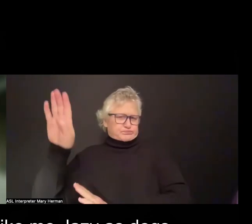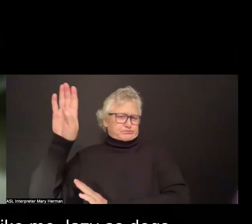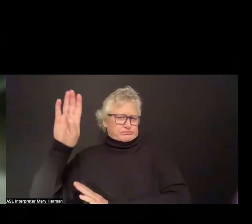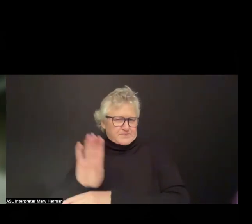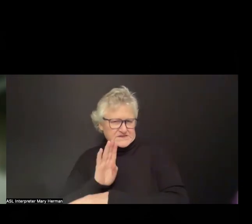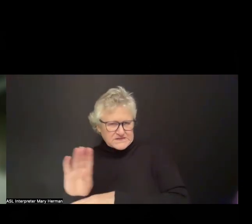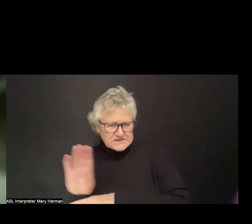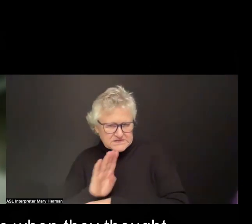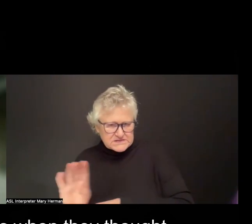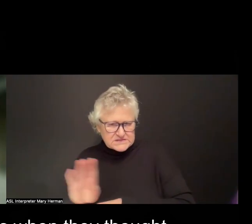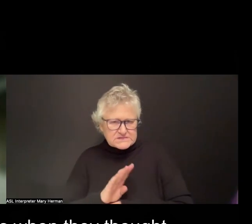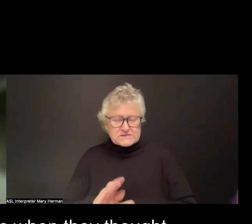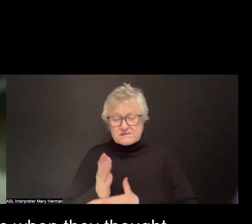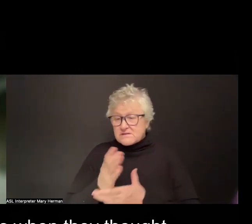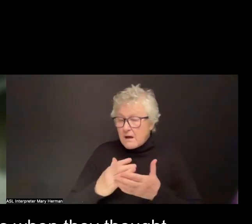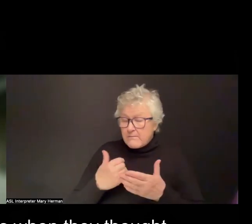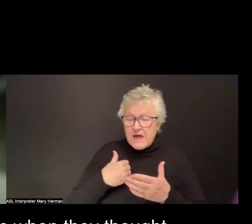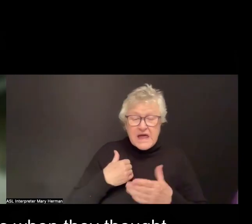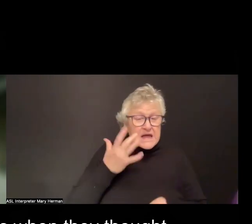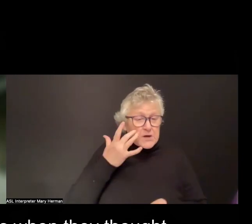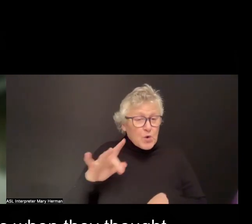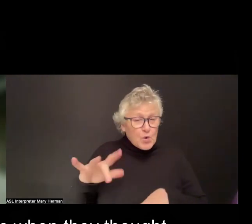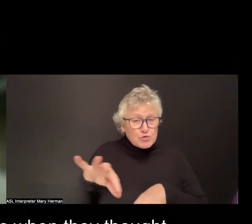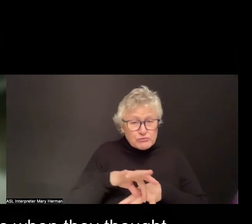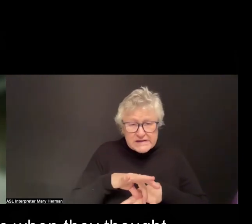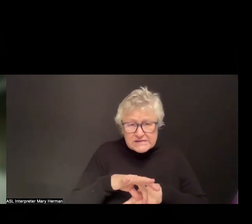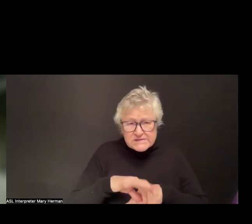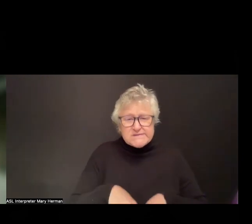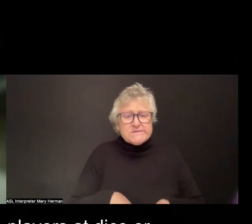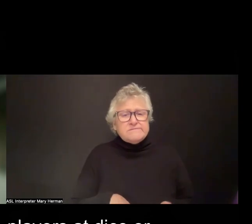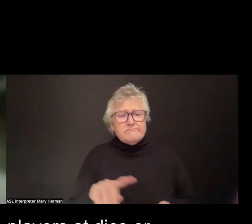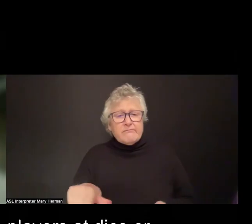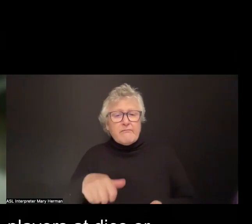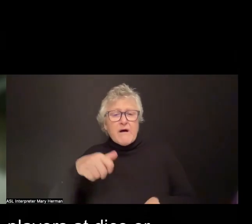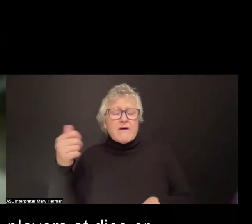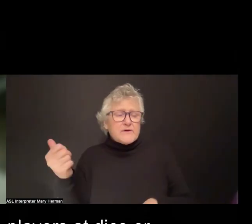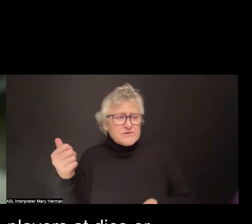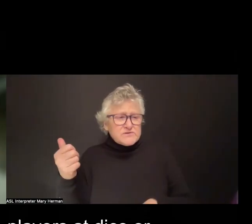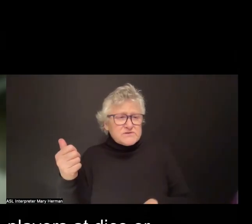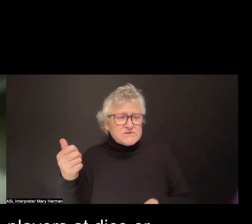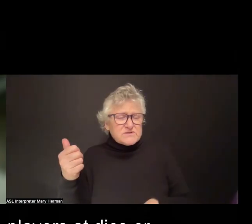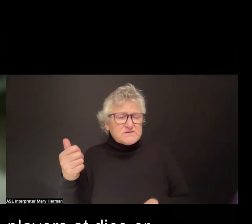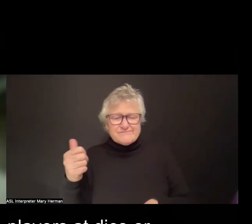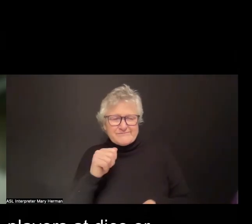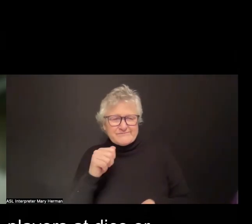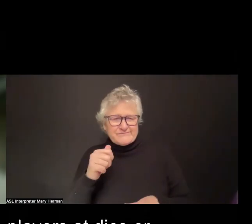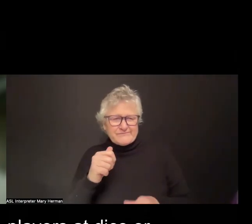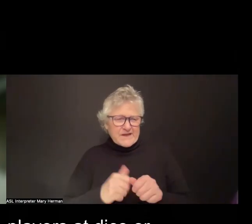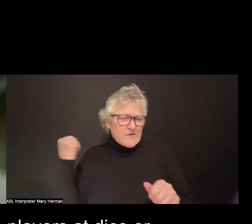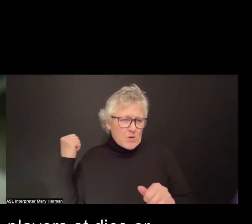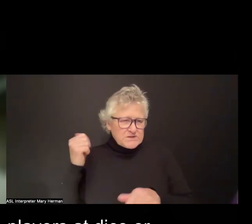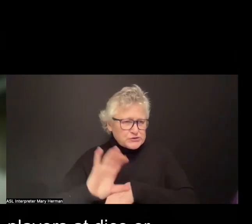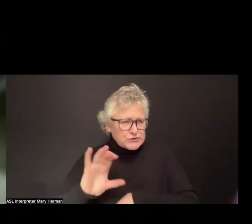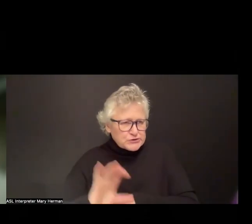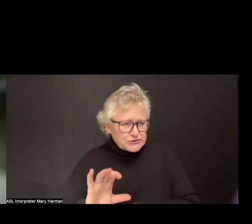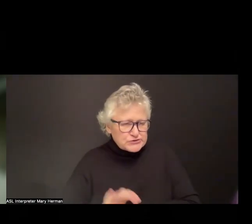our sleep. Mouths full of oaths when they thought God wasn't listening. Shirkers of work. Players at dice or cards